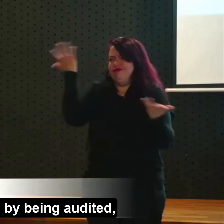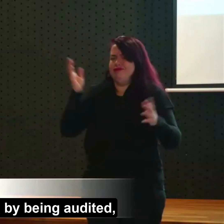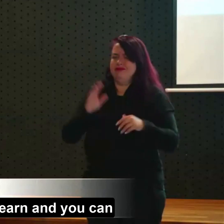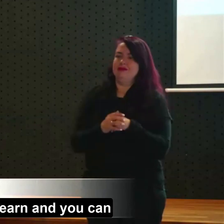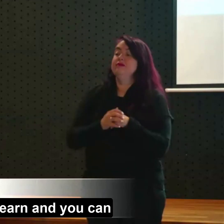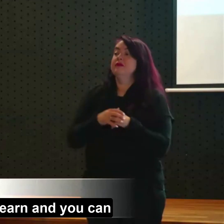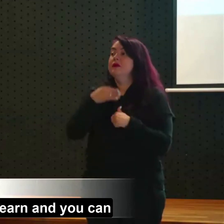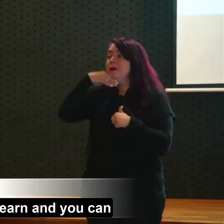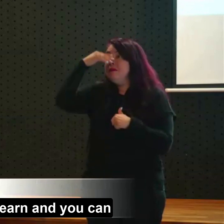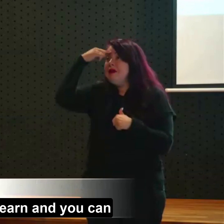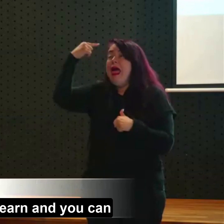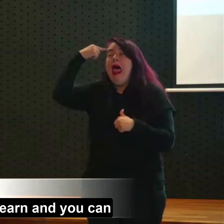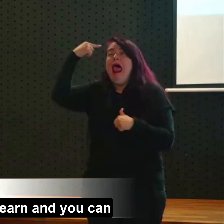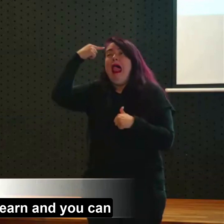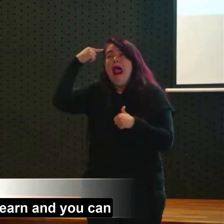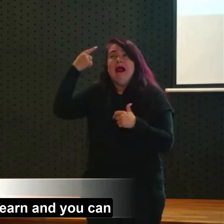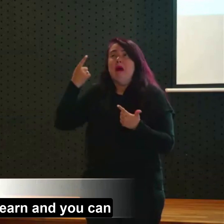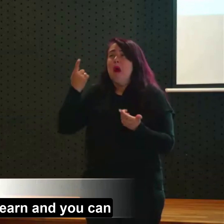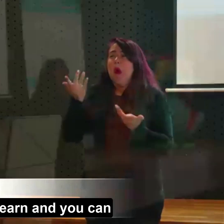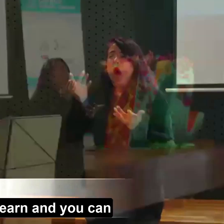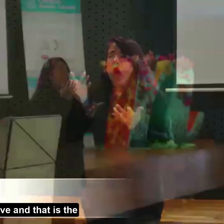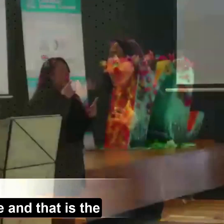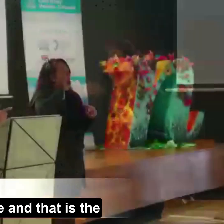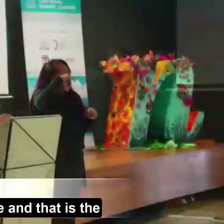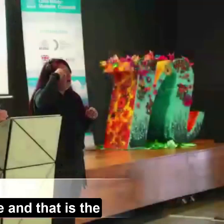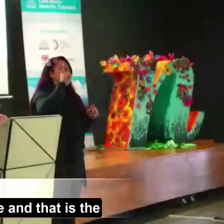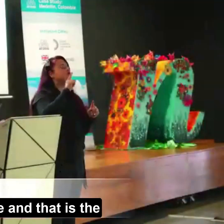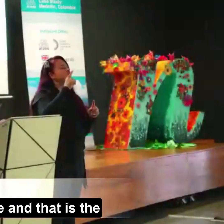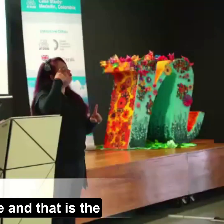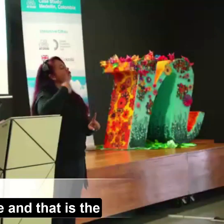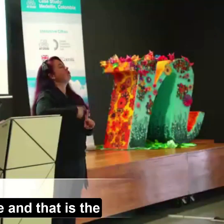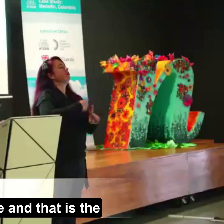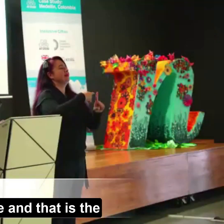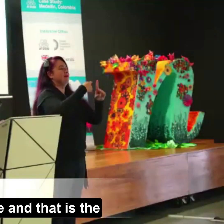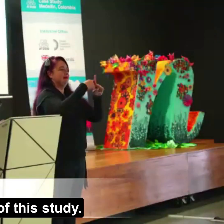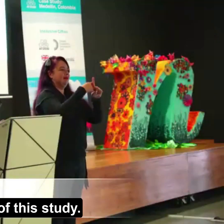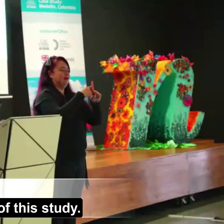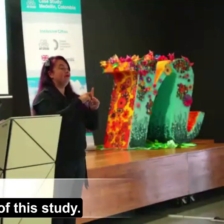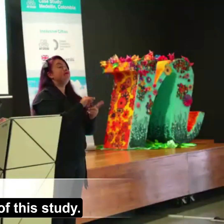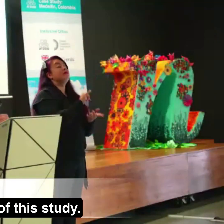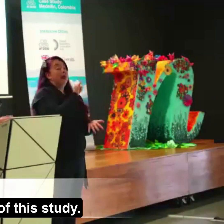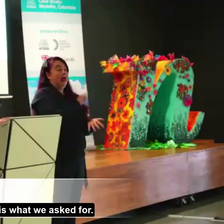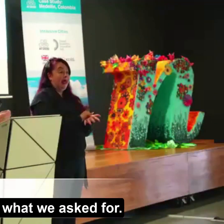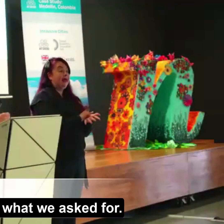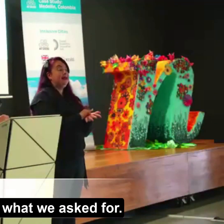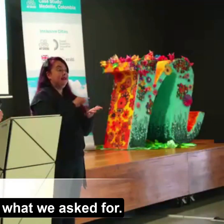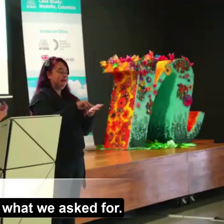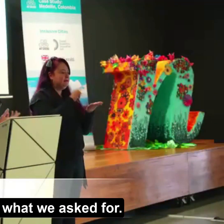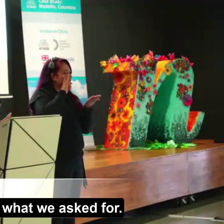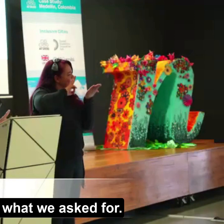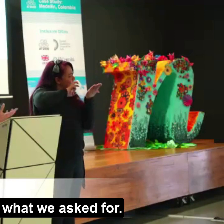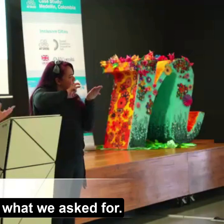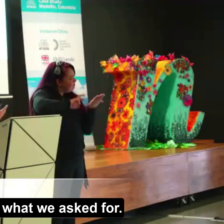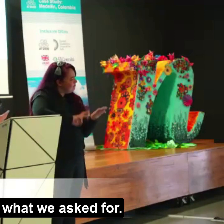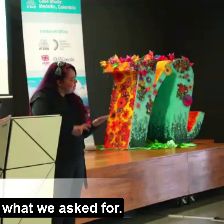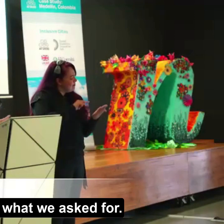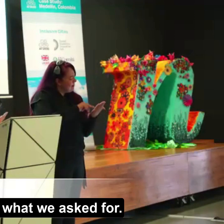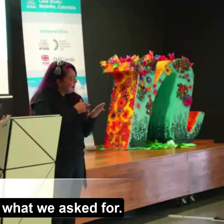being audited, you can learn and you can improve. And that is the key of this study. And this is